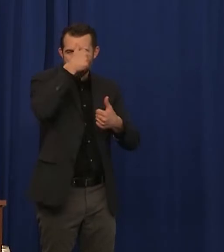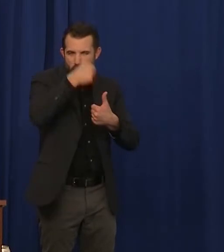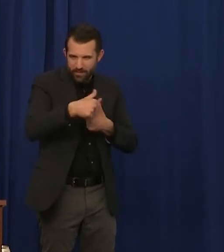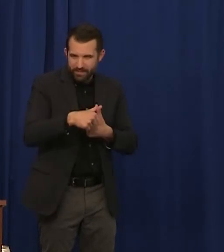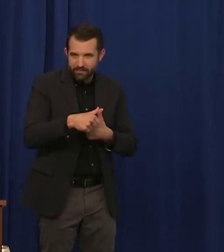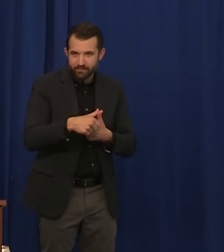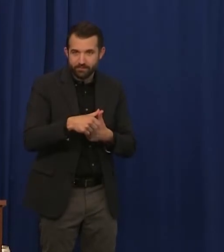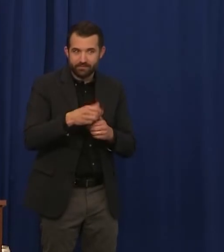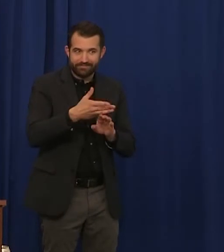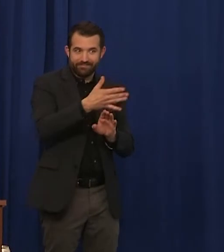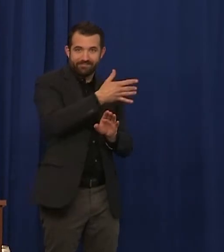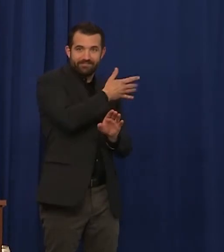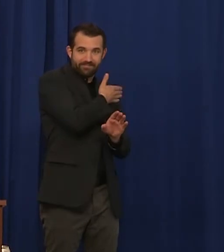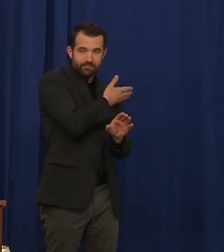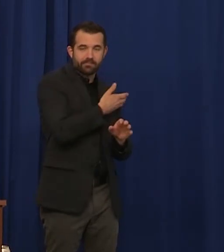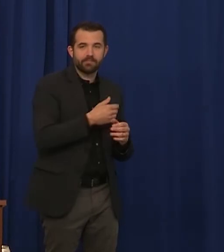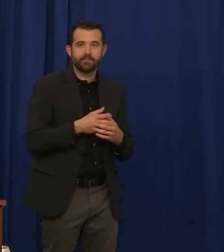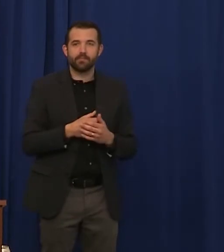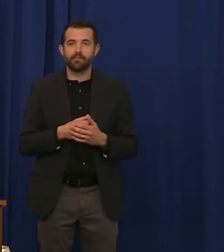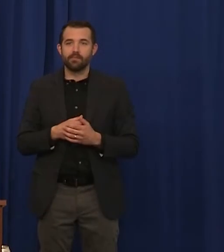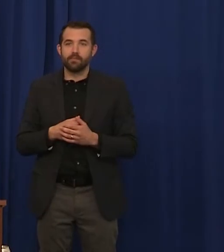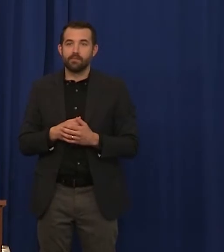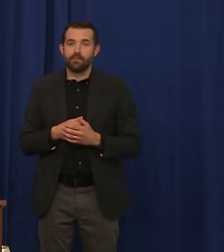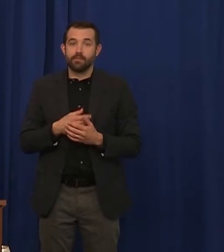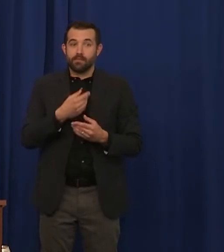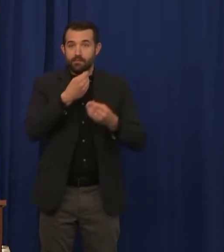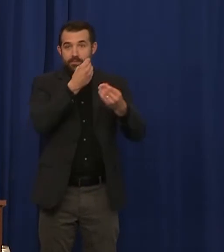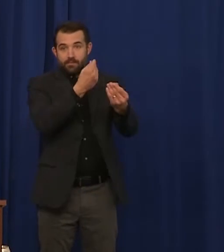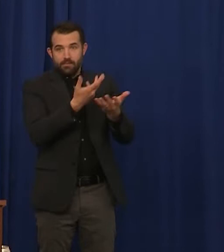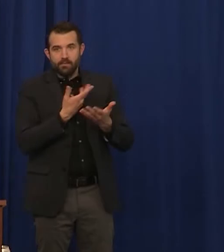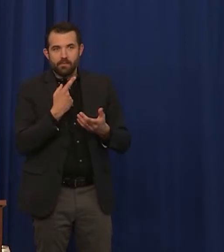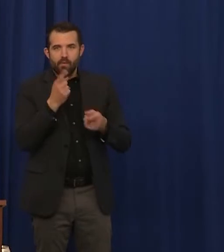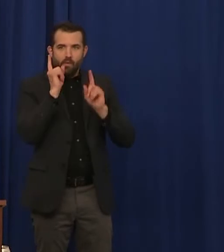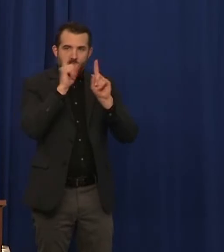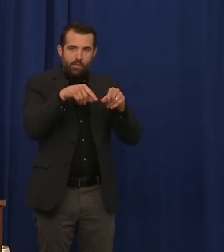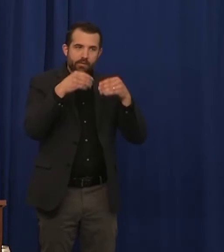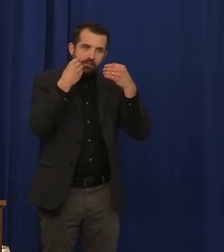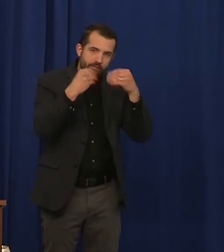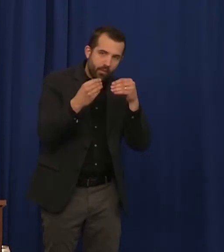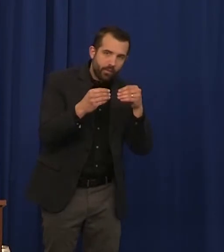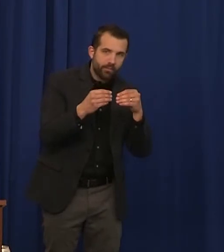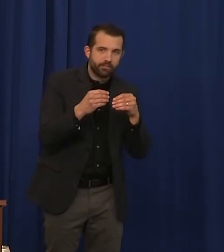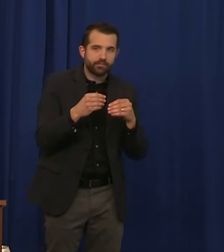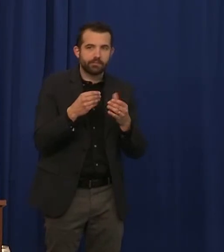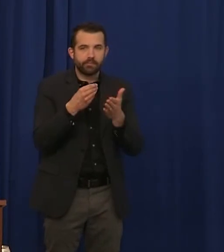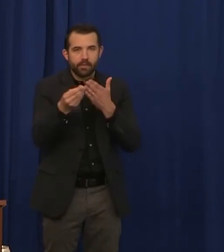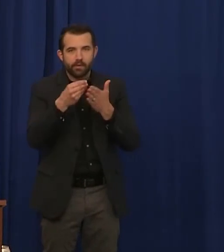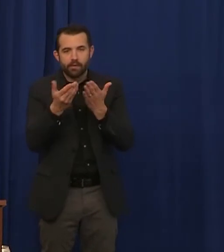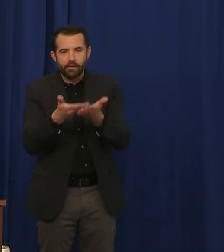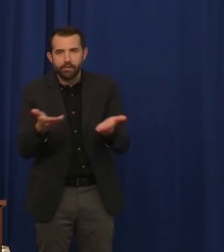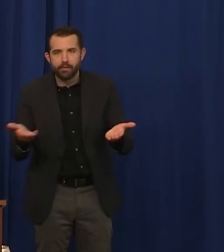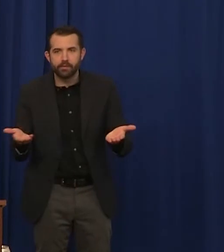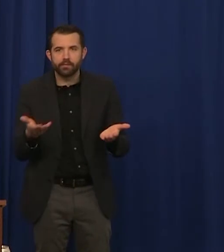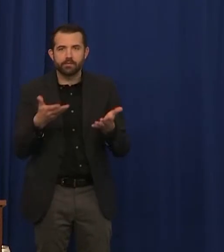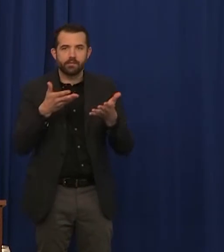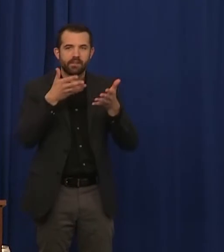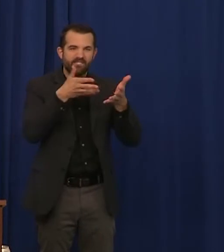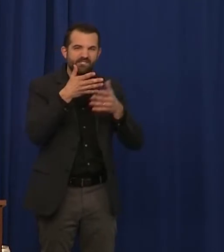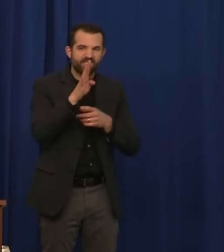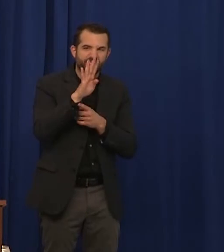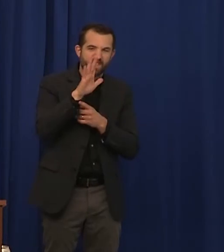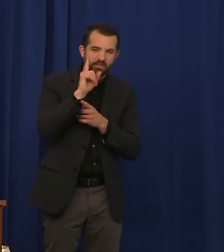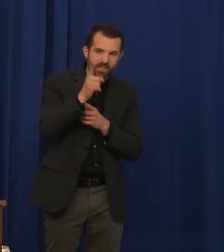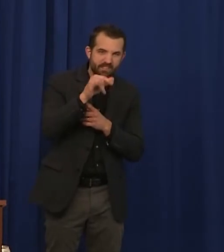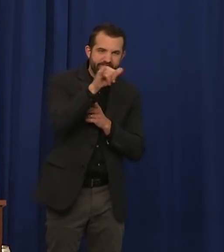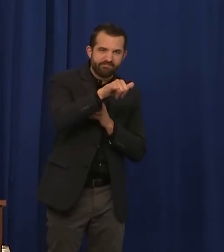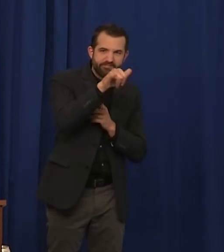if they tell us that they spent 45 minutes in a store at a department store buying supplies, then yes, we notify the store.